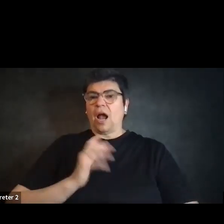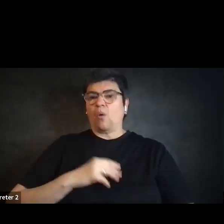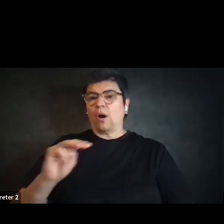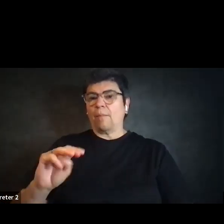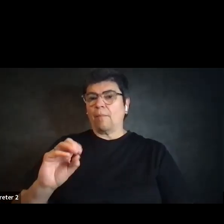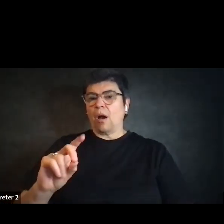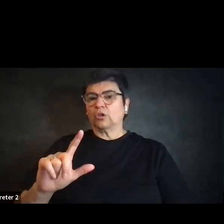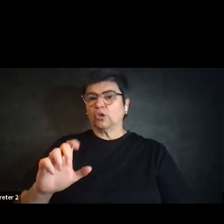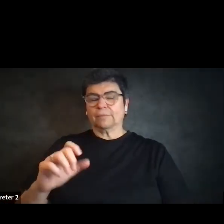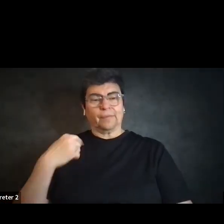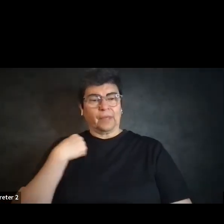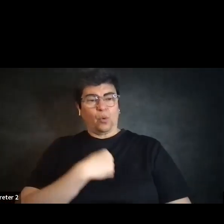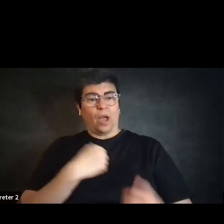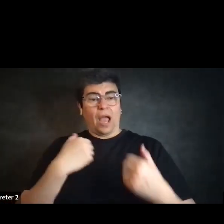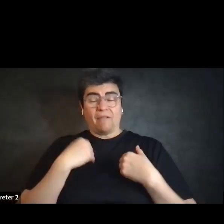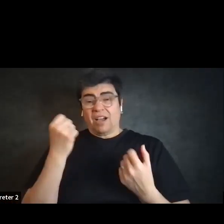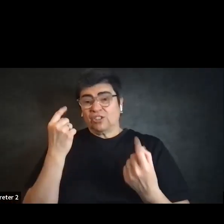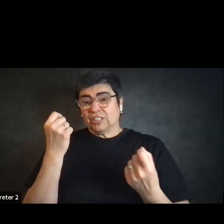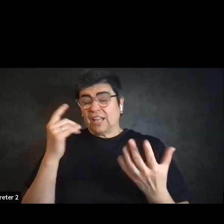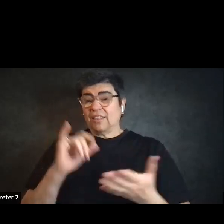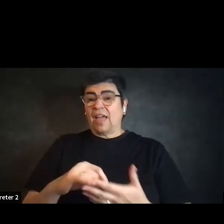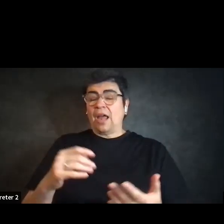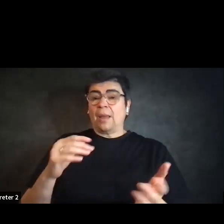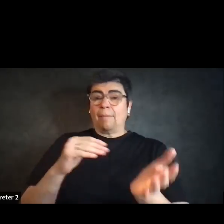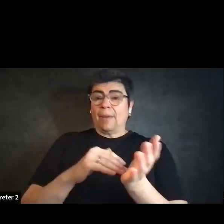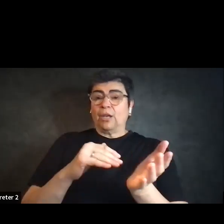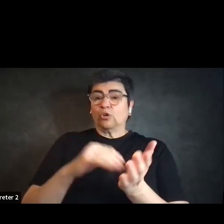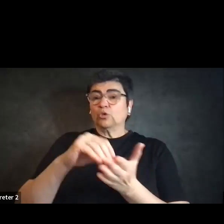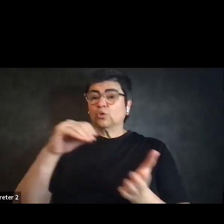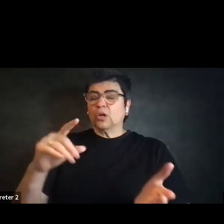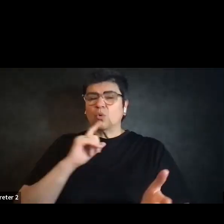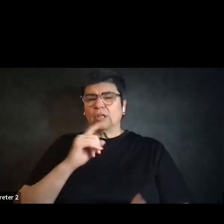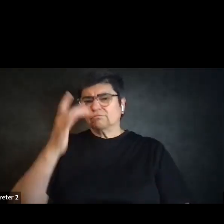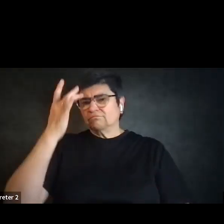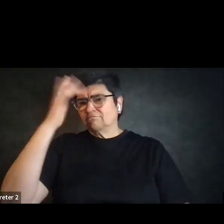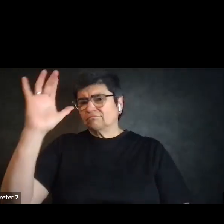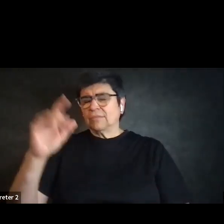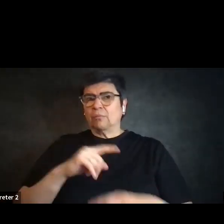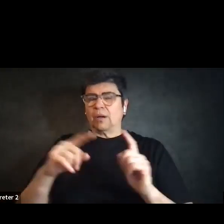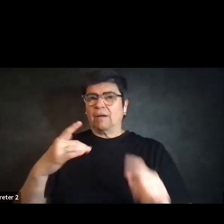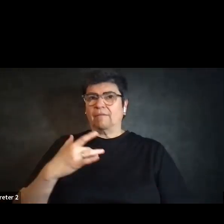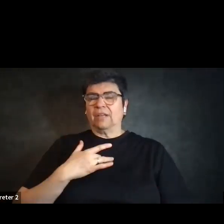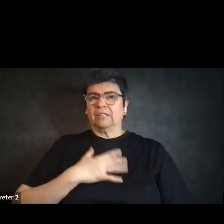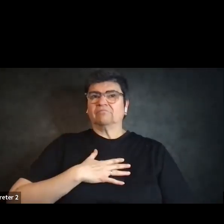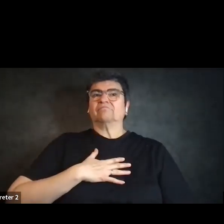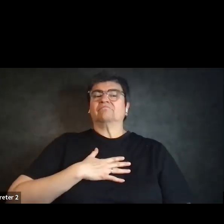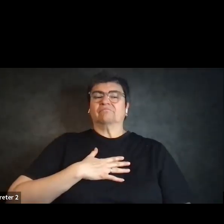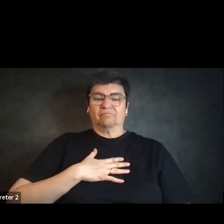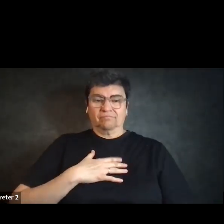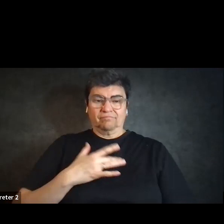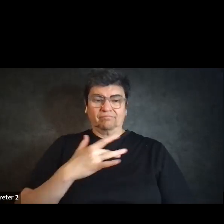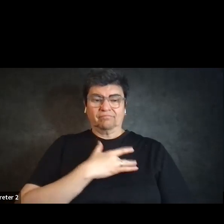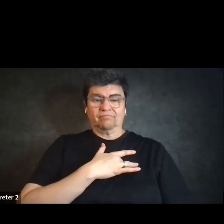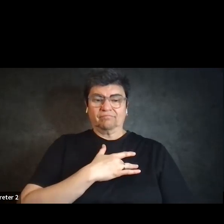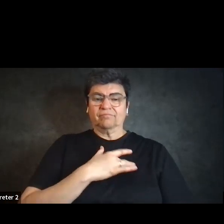helped us in understanding that, medical students were quite keen and they were quite disturbed to see